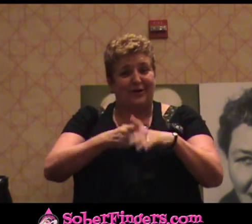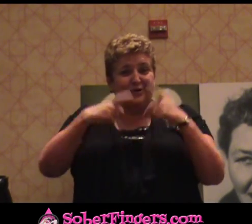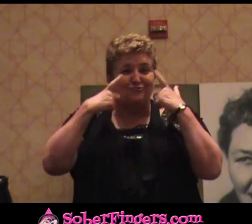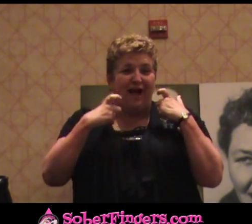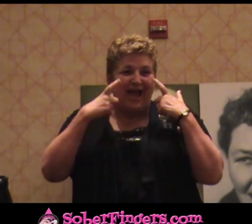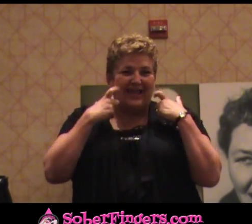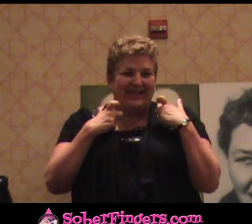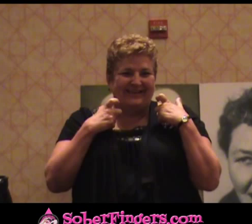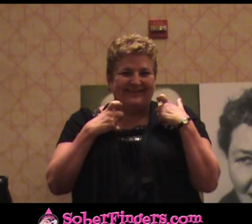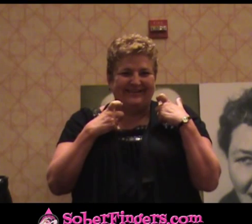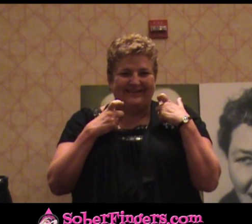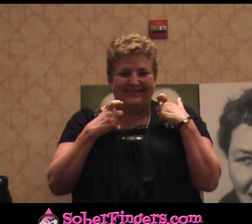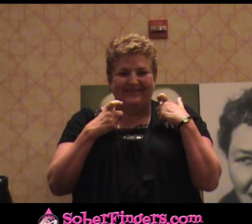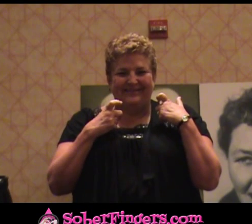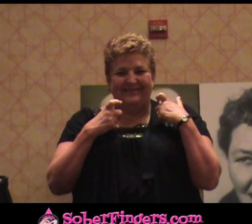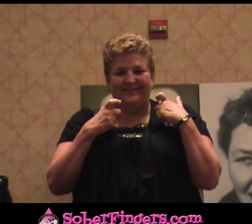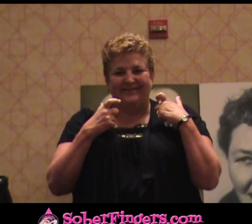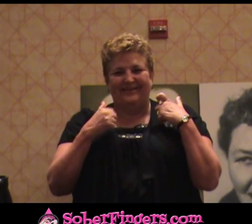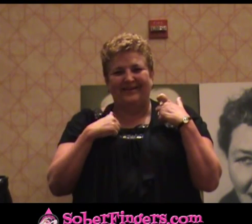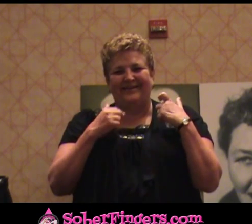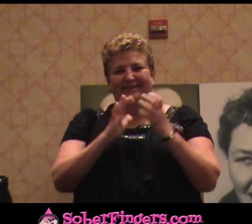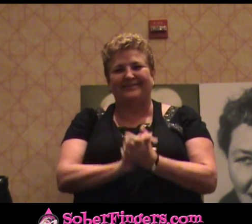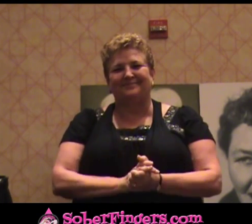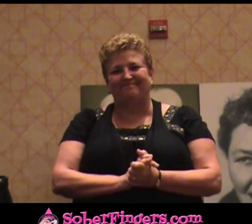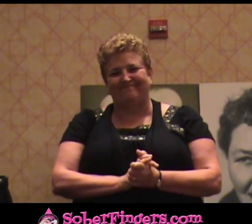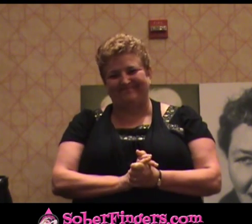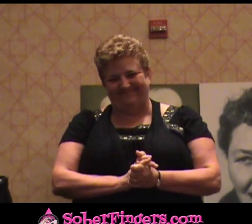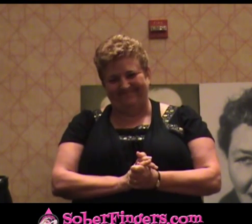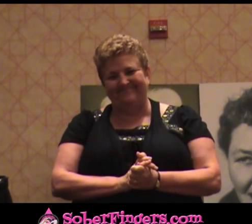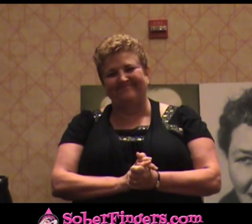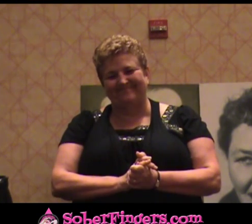hooked. You're straight up a part of this thing. Anyway.